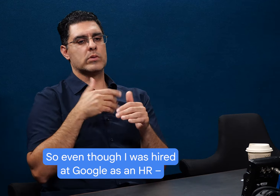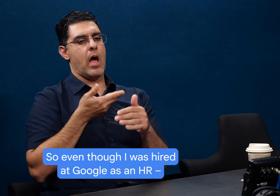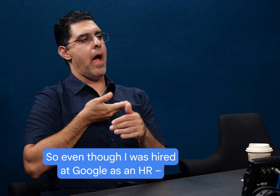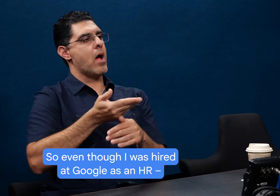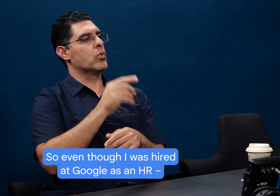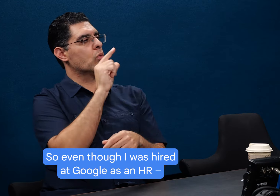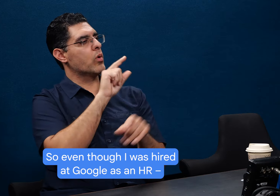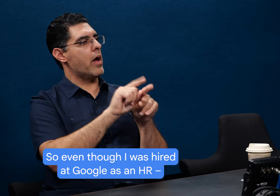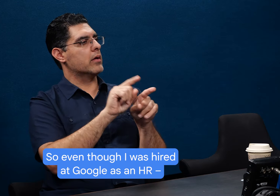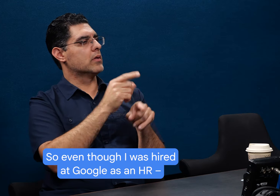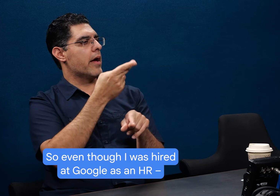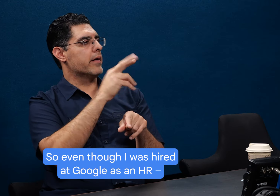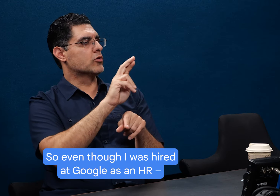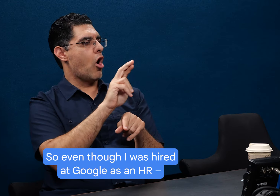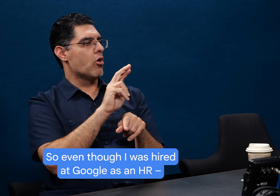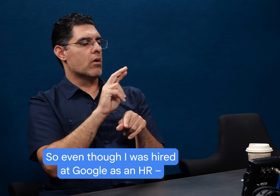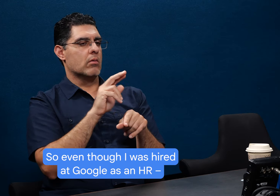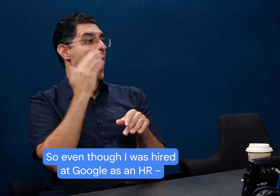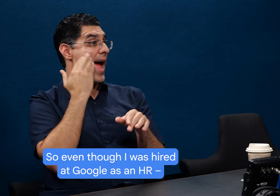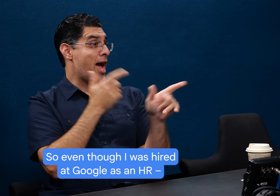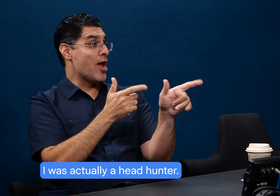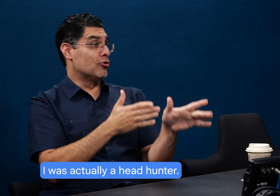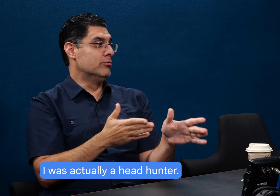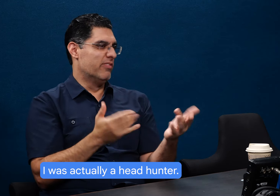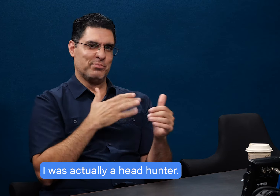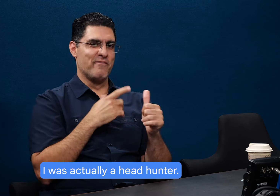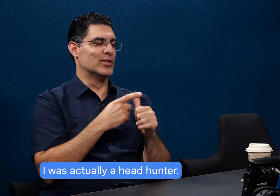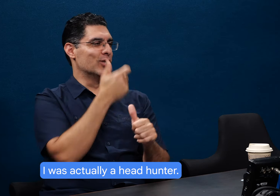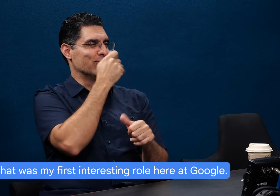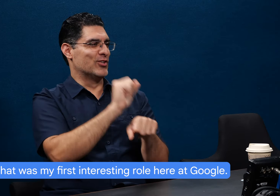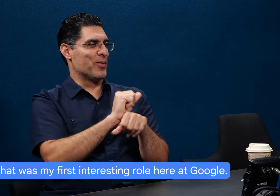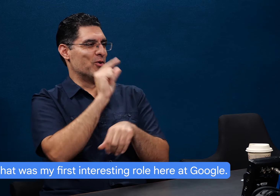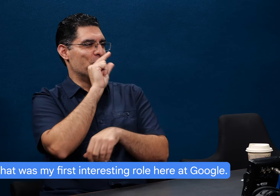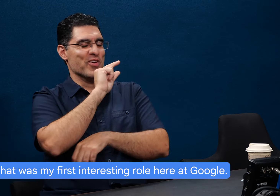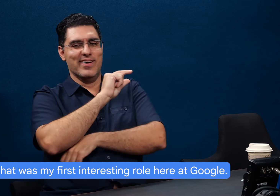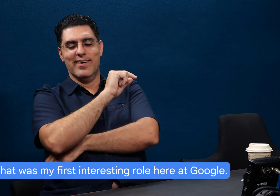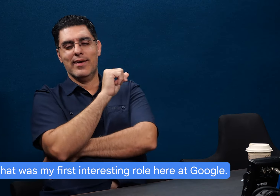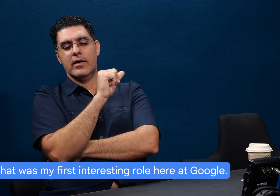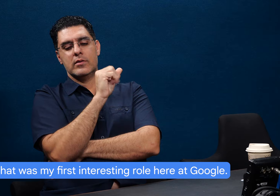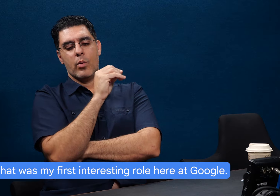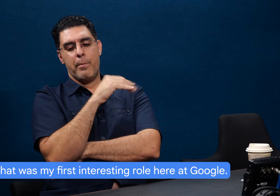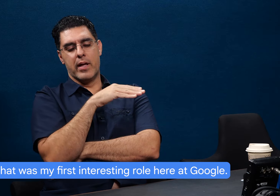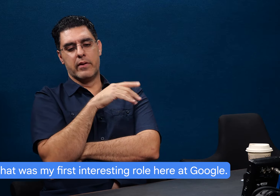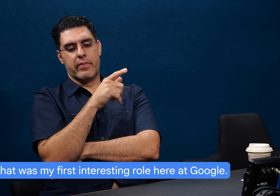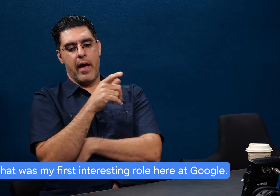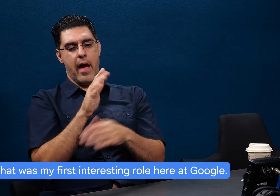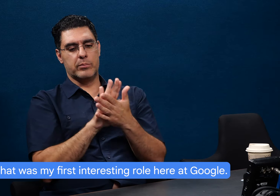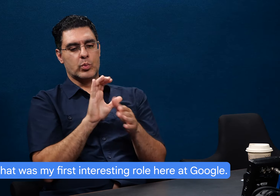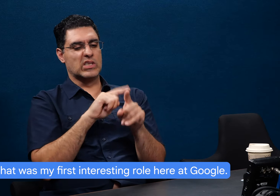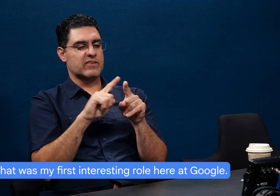So even though I was hired at Google as an HR, was actually a headhunter. That was my first interesting role here at Google.